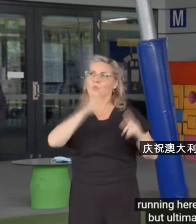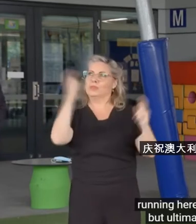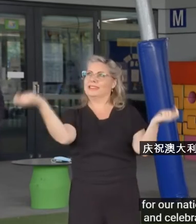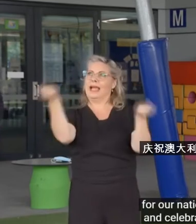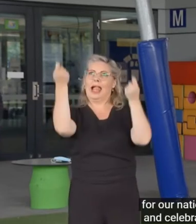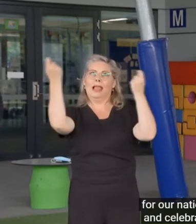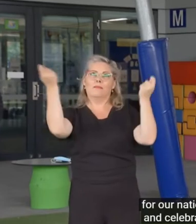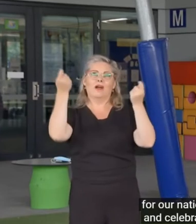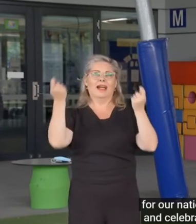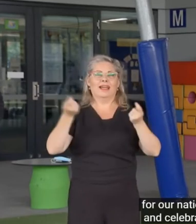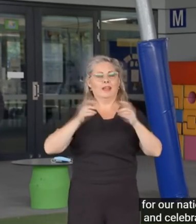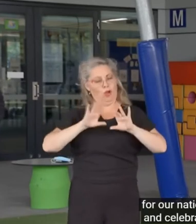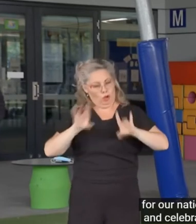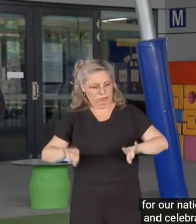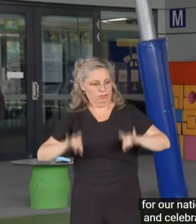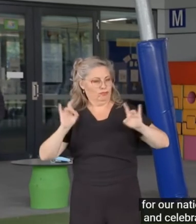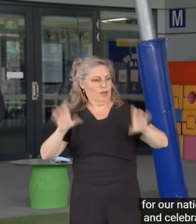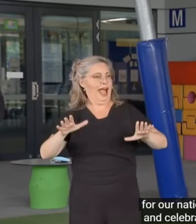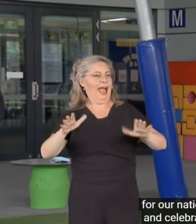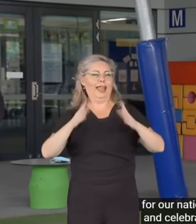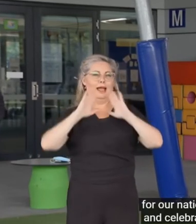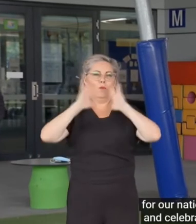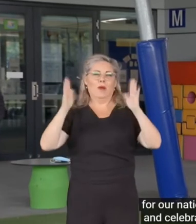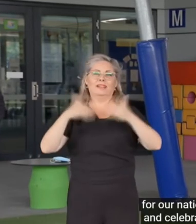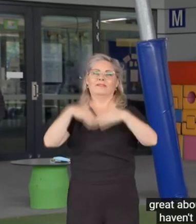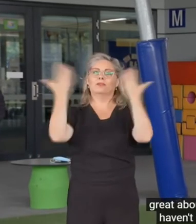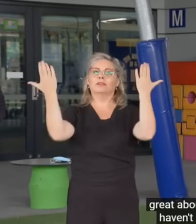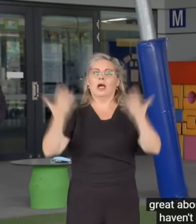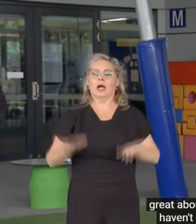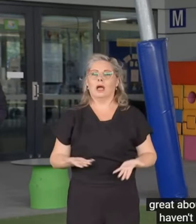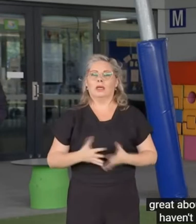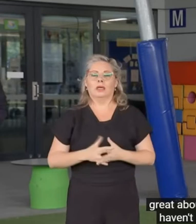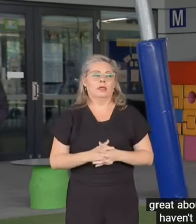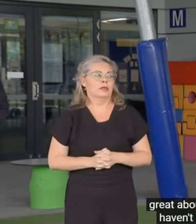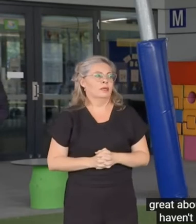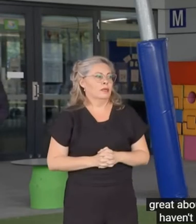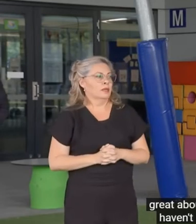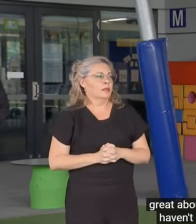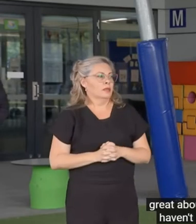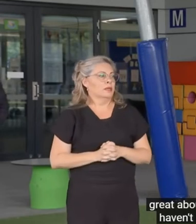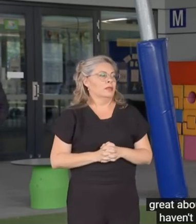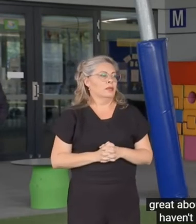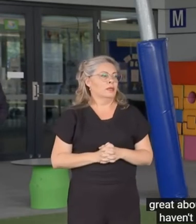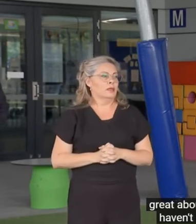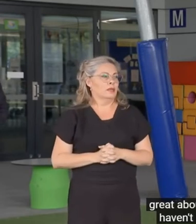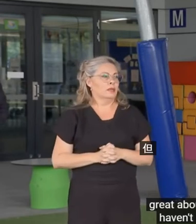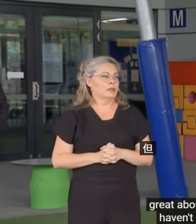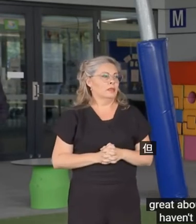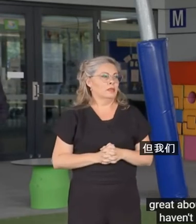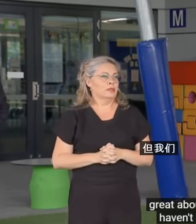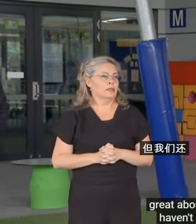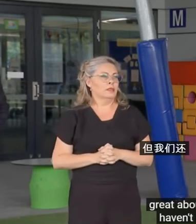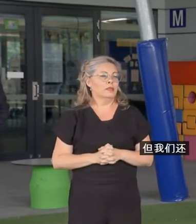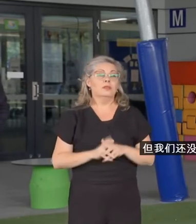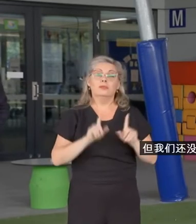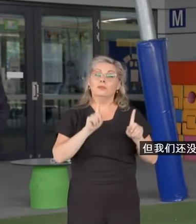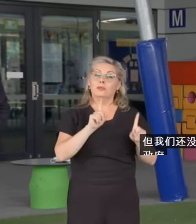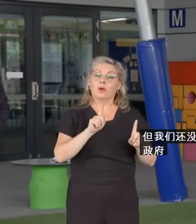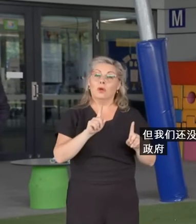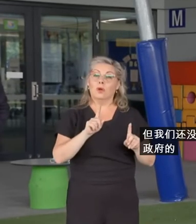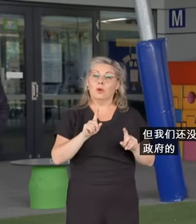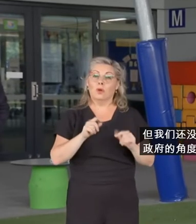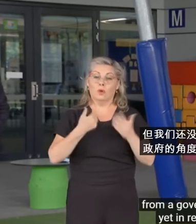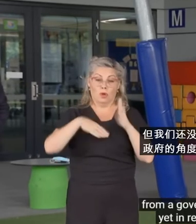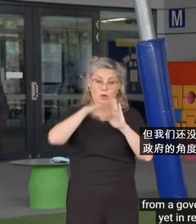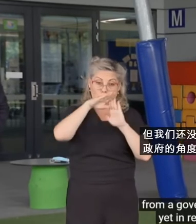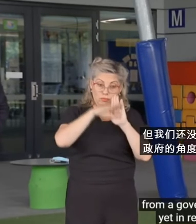current restrictions that are in place across the state beyond January 27? But we haven't made a decision